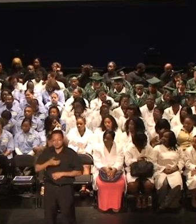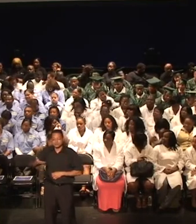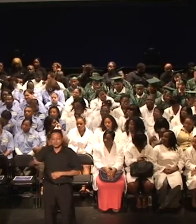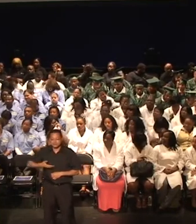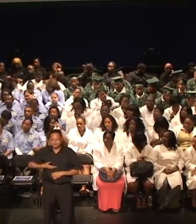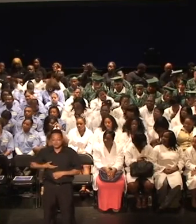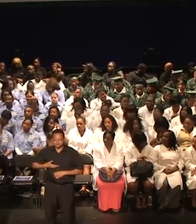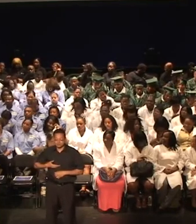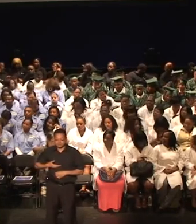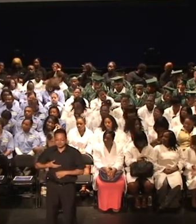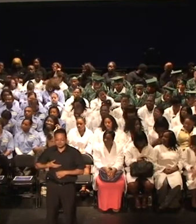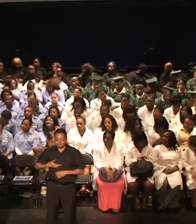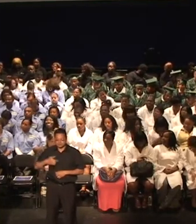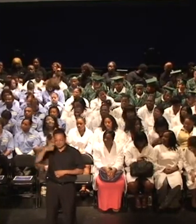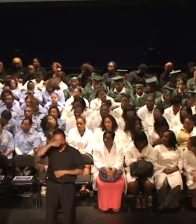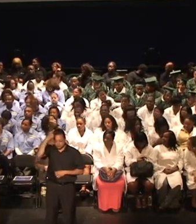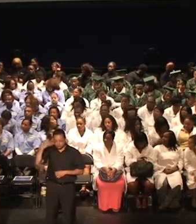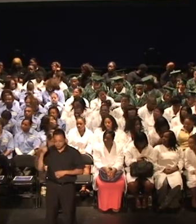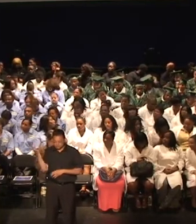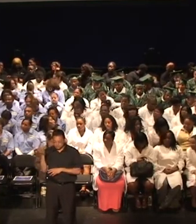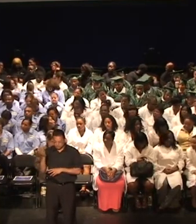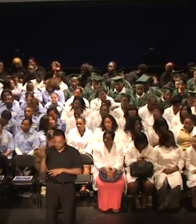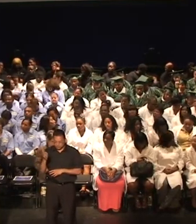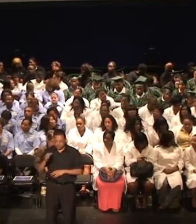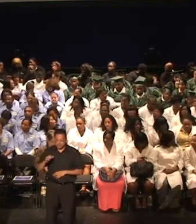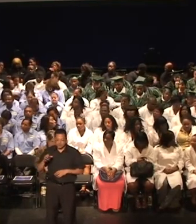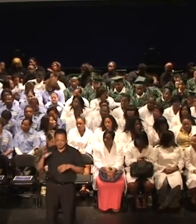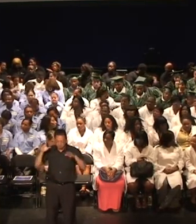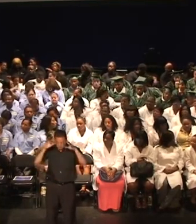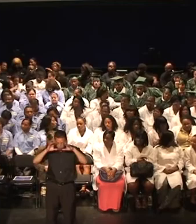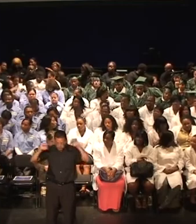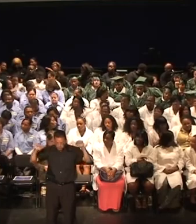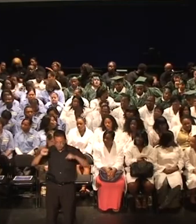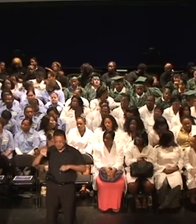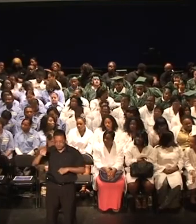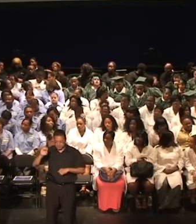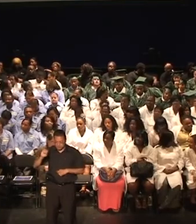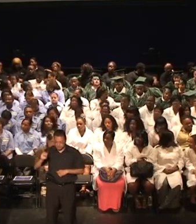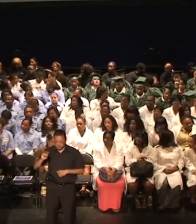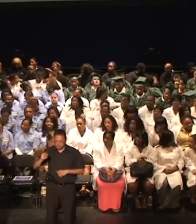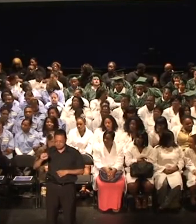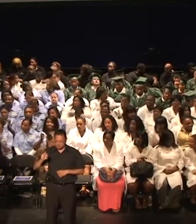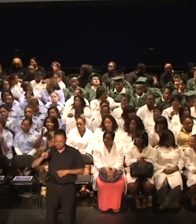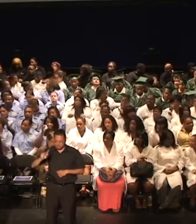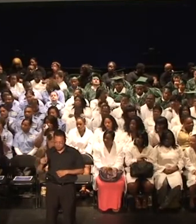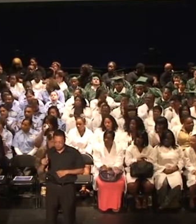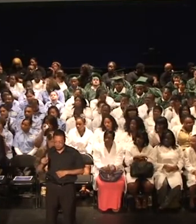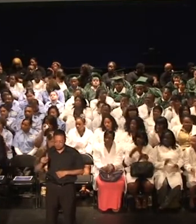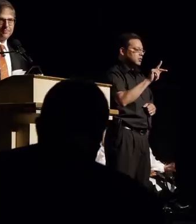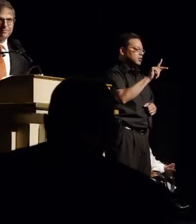Empire Blue Cross Blue Shield president and CEO Mark Waygar